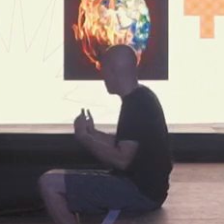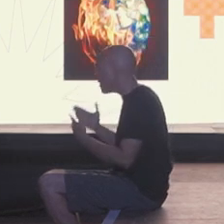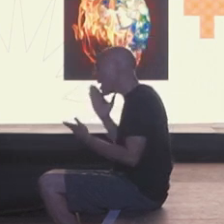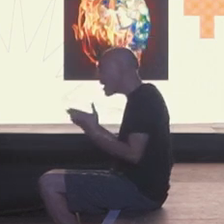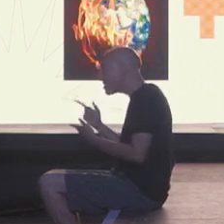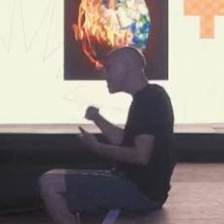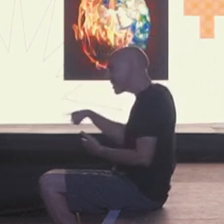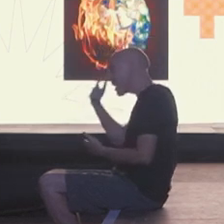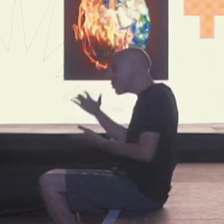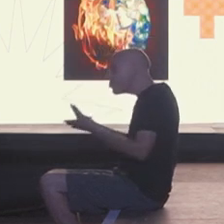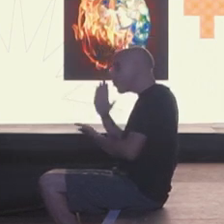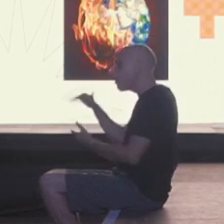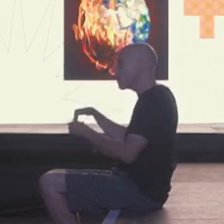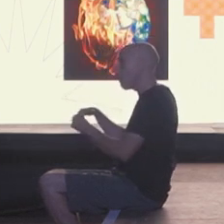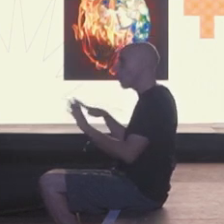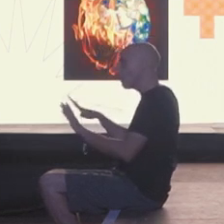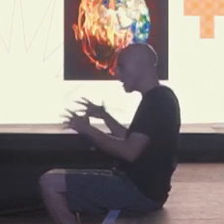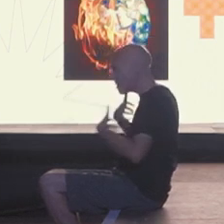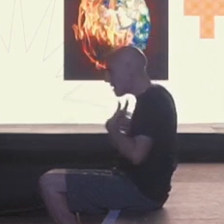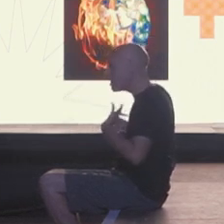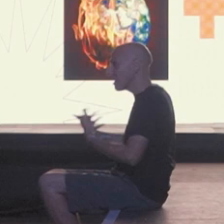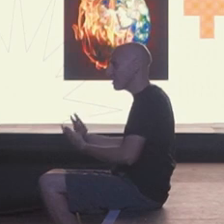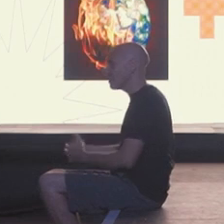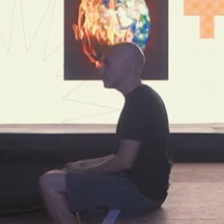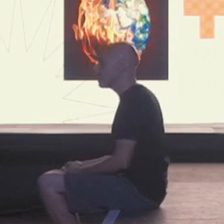really, yeah, exciting.